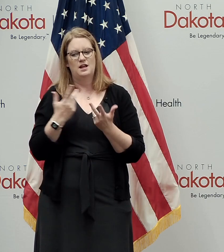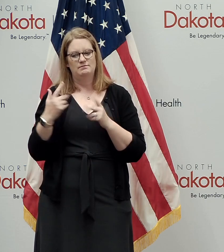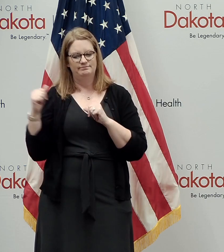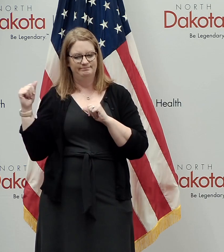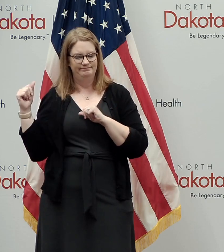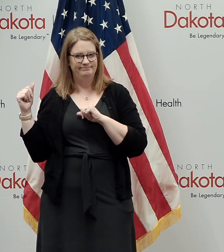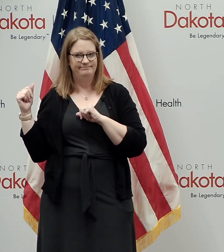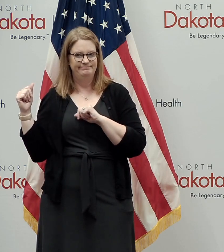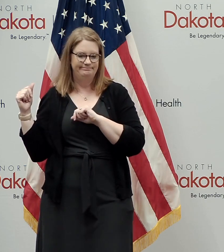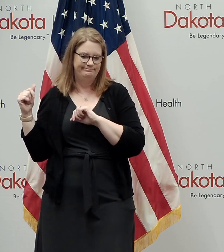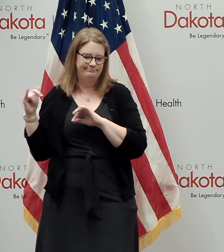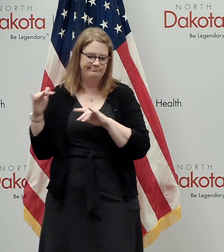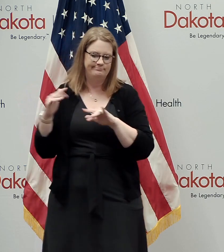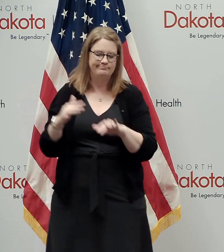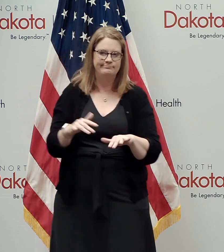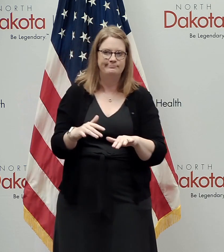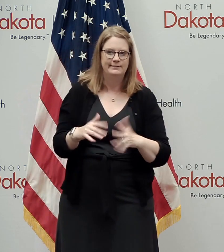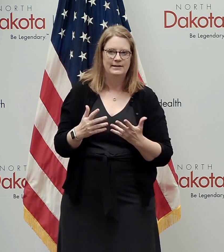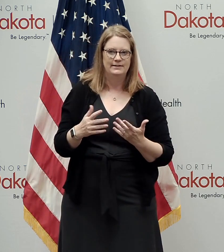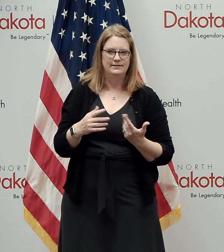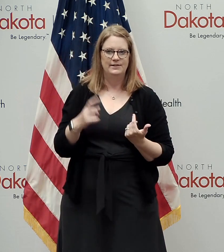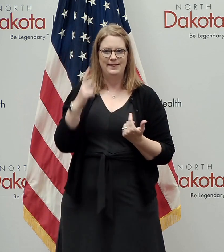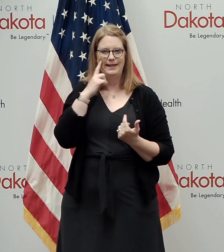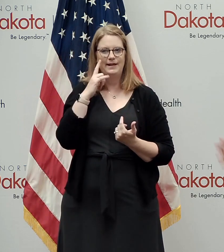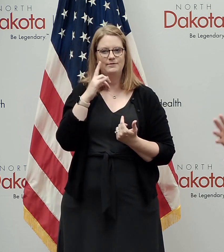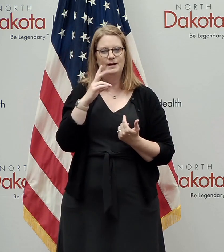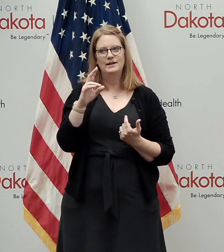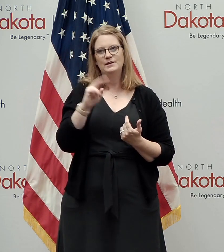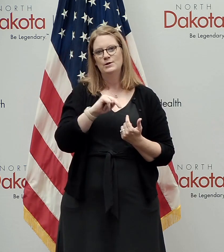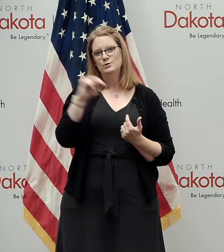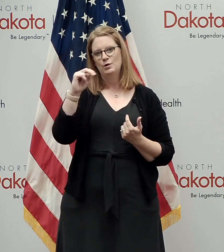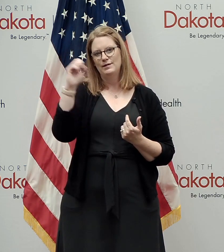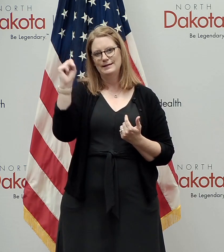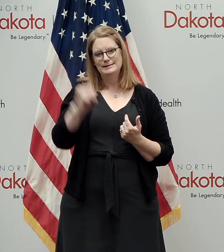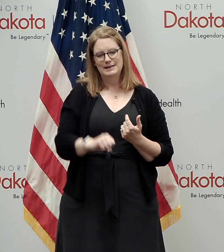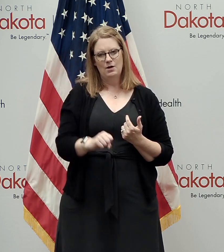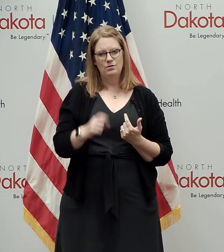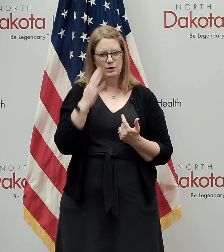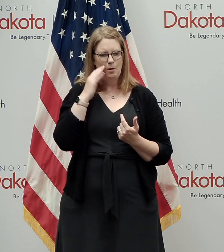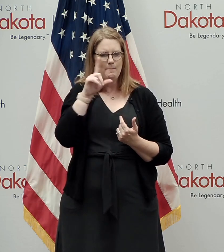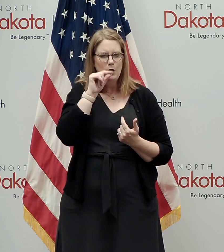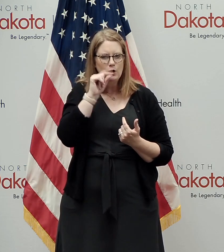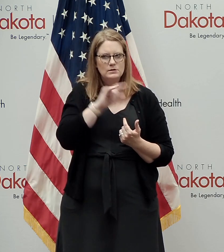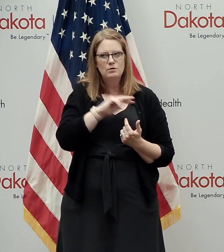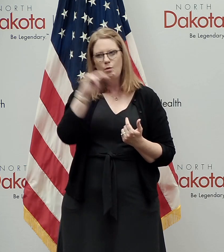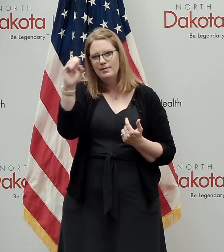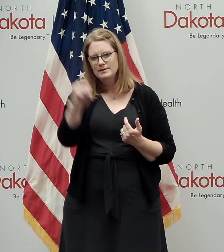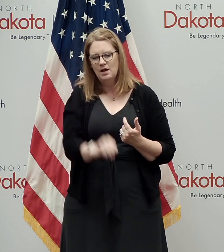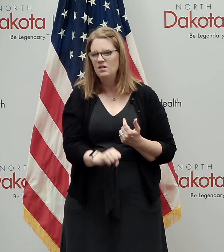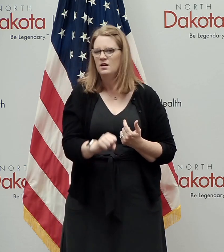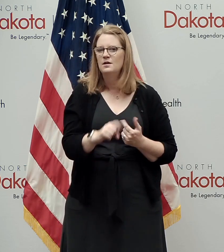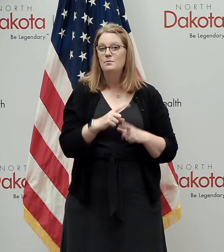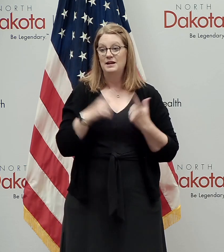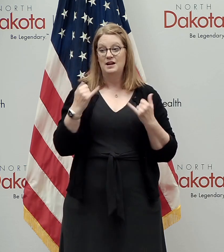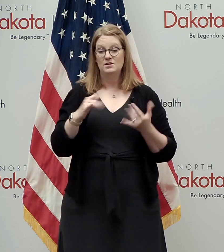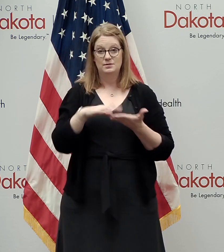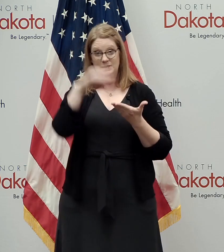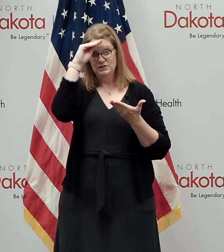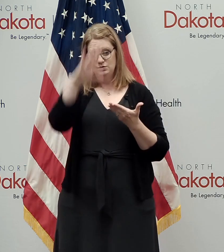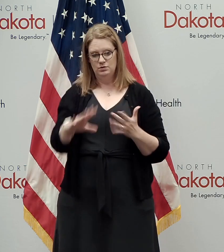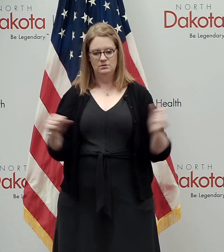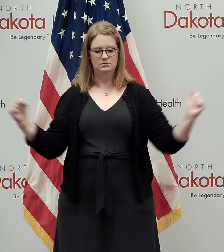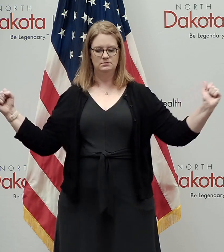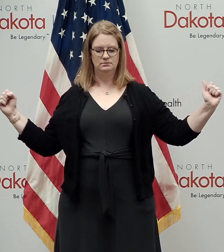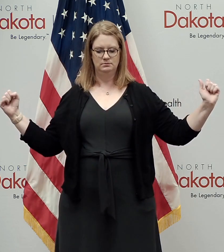of, birds moving north to south. Well, now it's going to be students heading to campuses. And so to